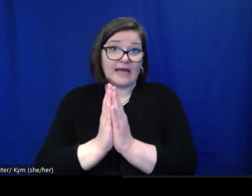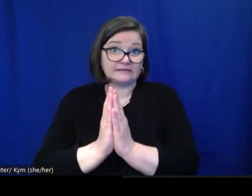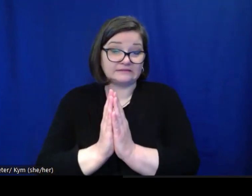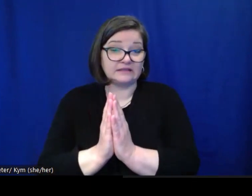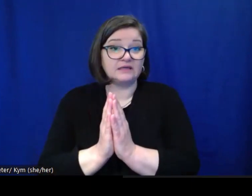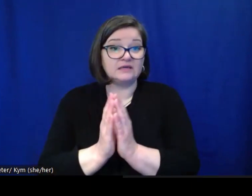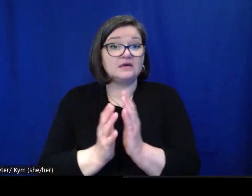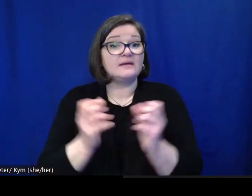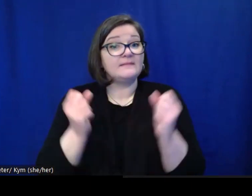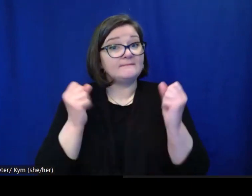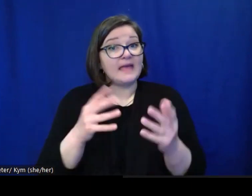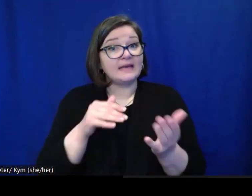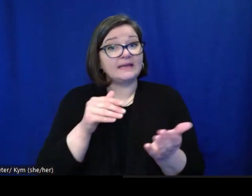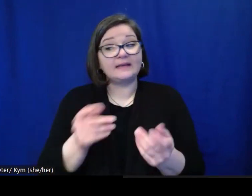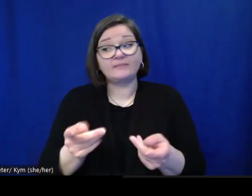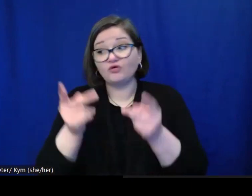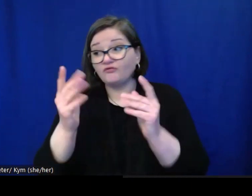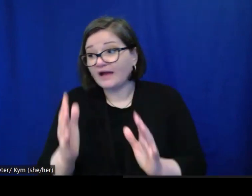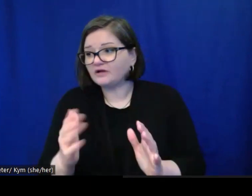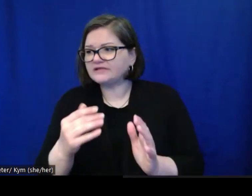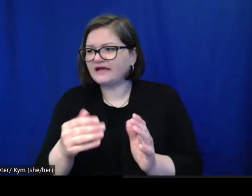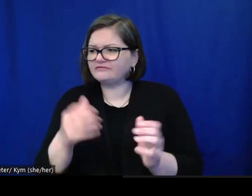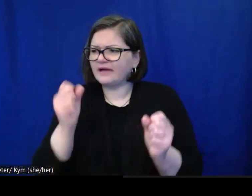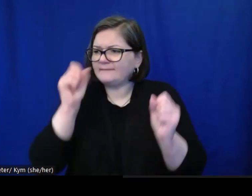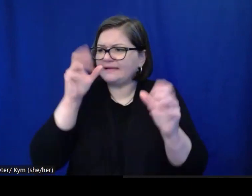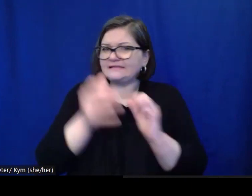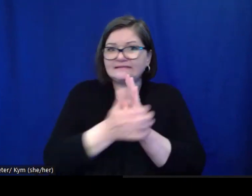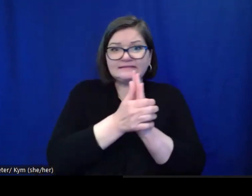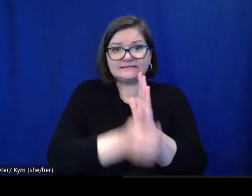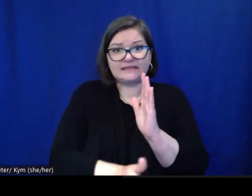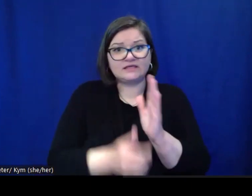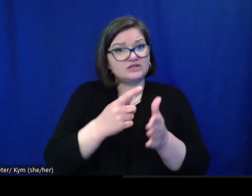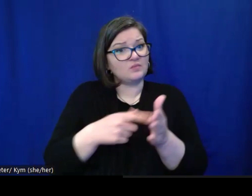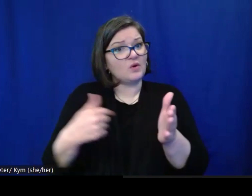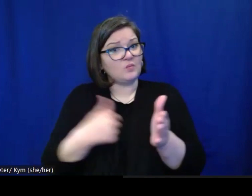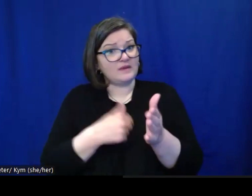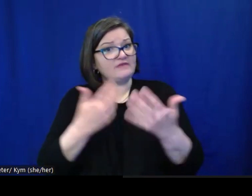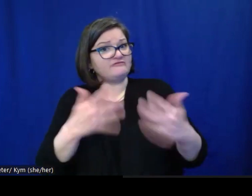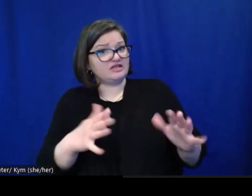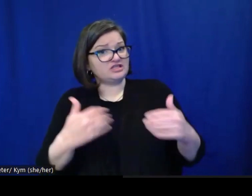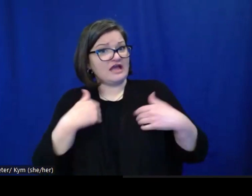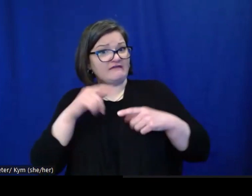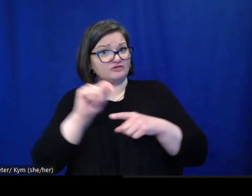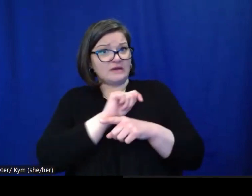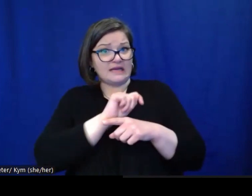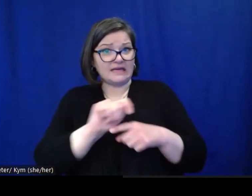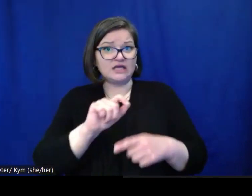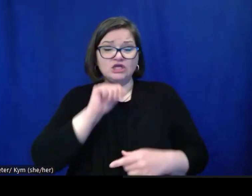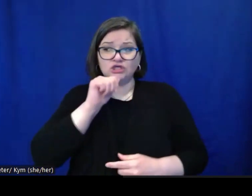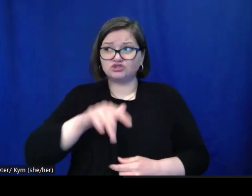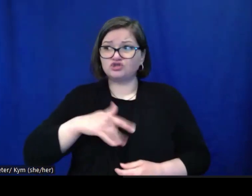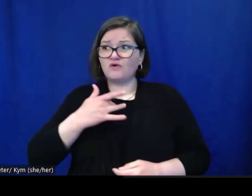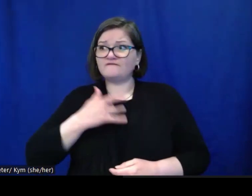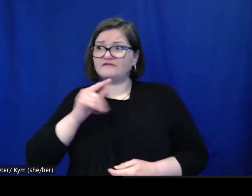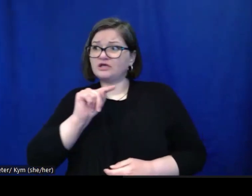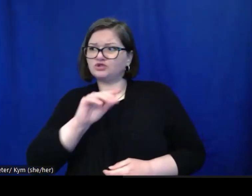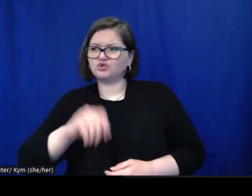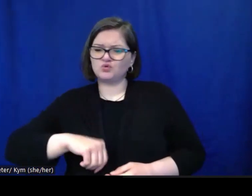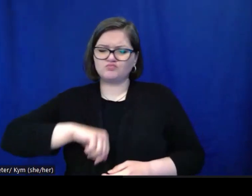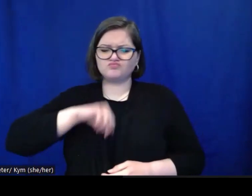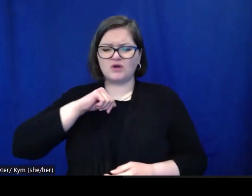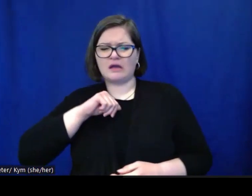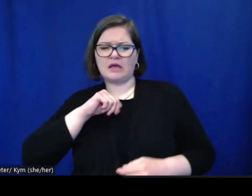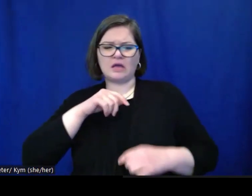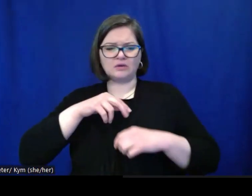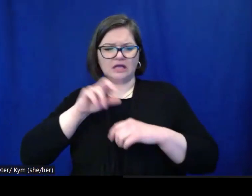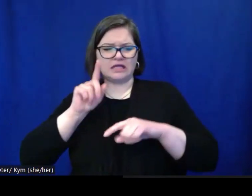excellent skills in the things we are trained in. Don't be too proud to refer someone to the best, what's the best